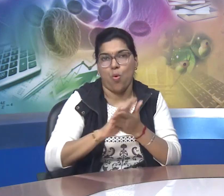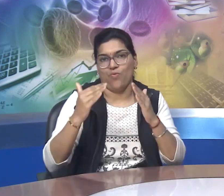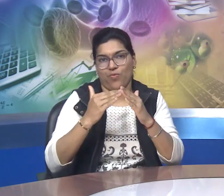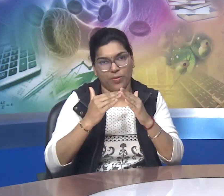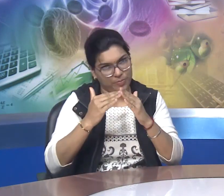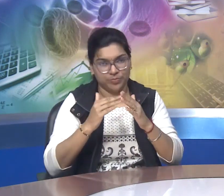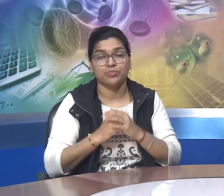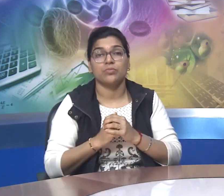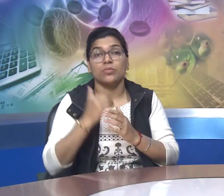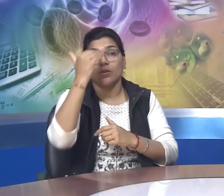In passive voice,